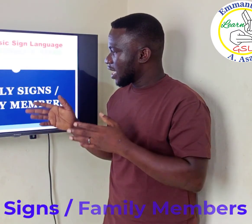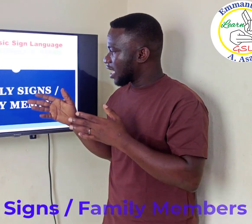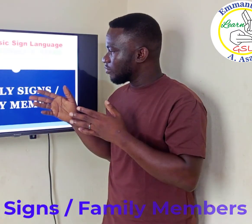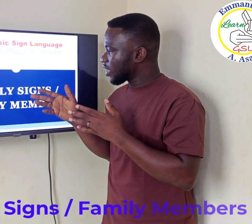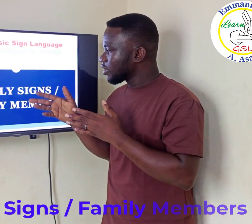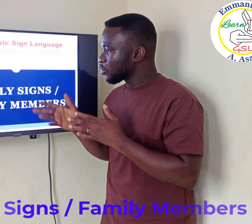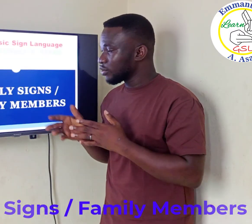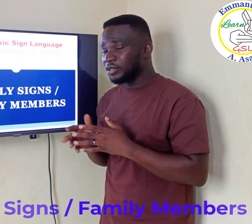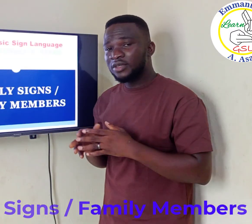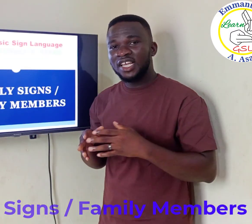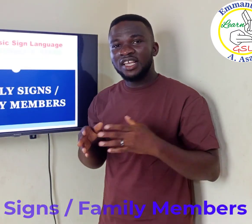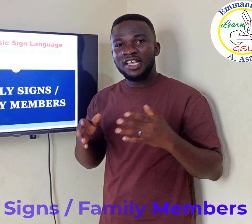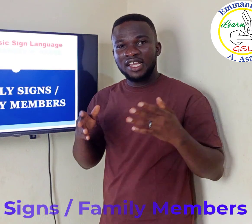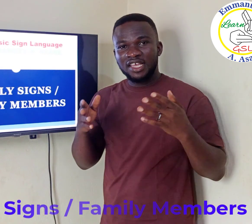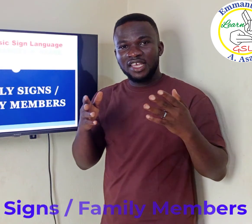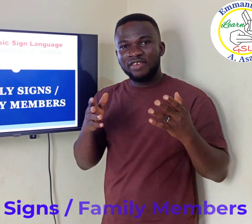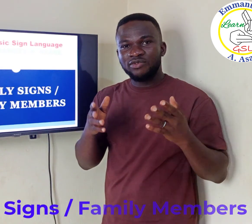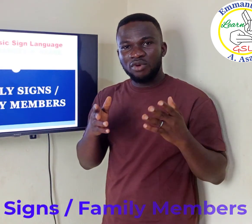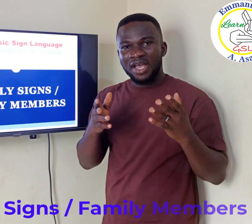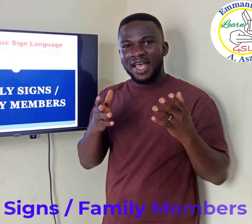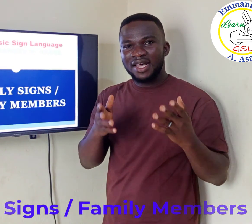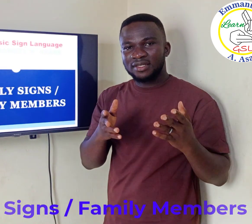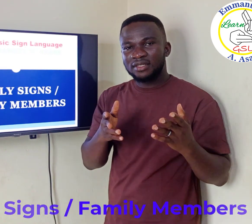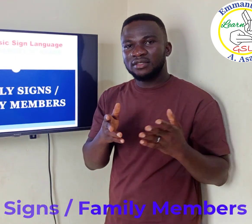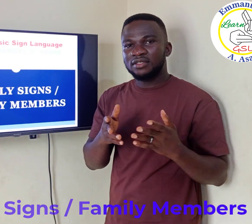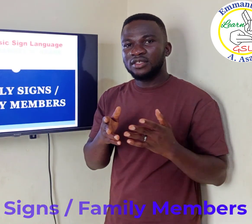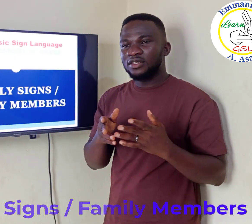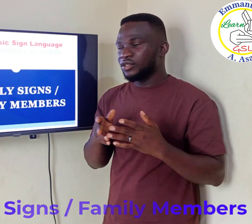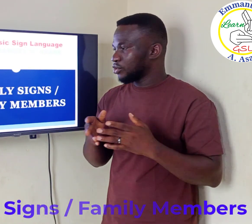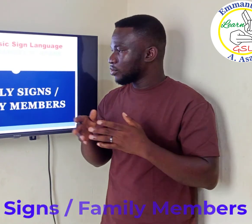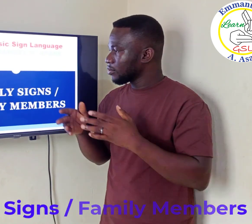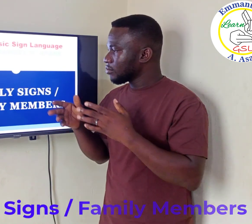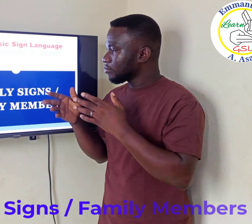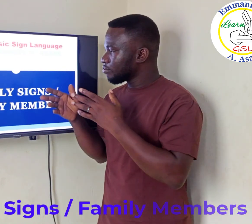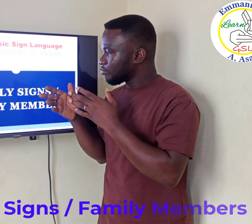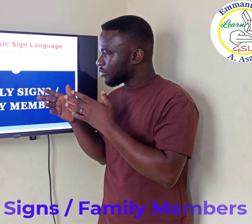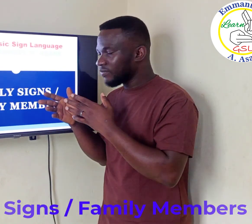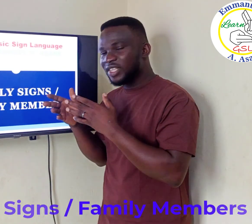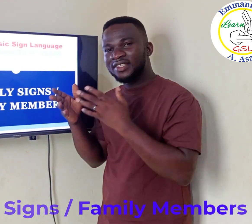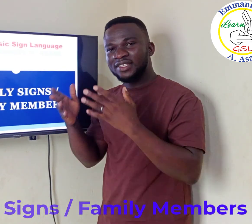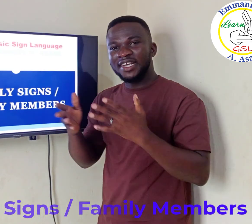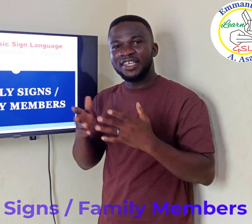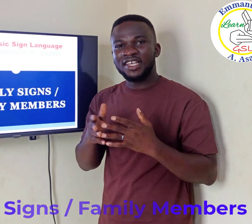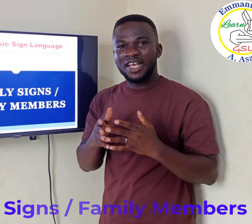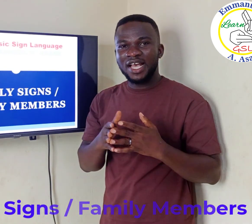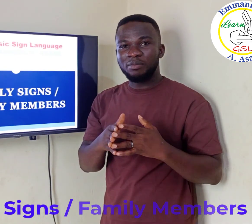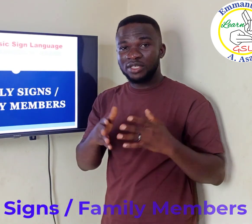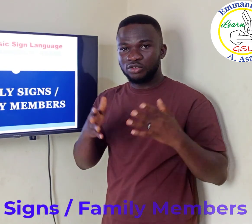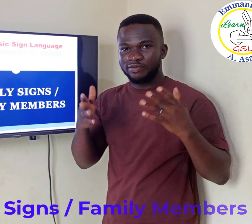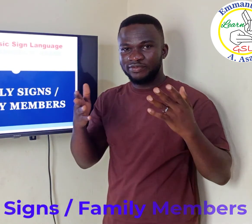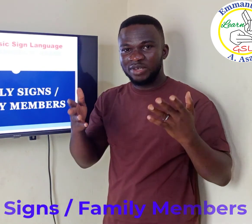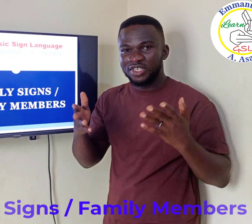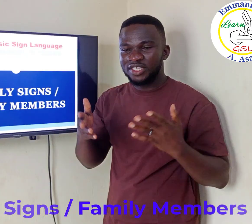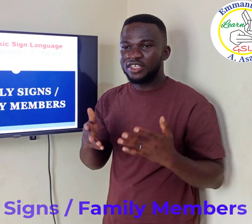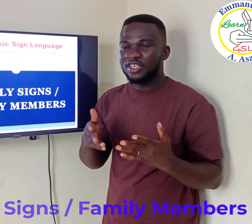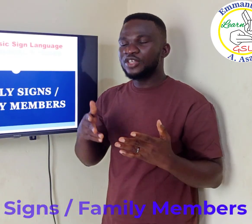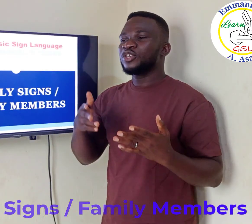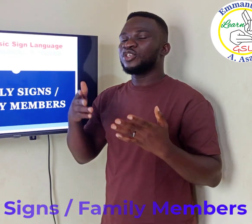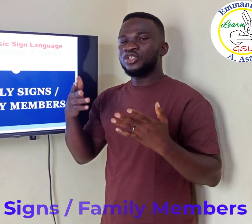I'm very sure if you are asked to briefly sign about your family, you